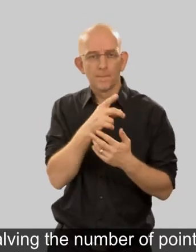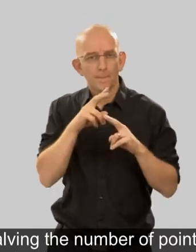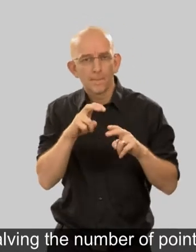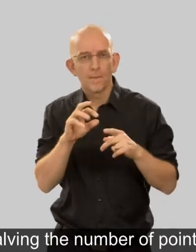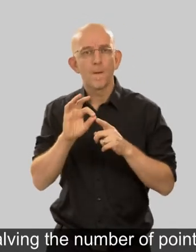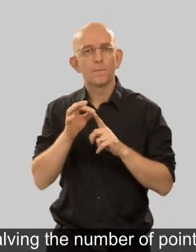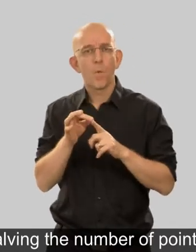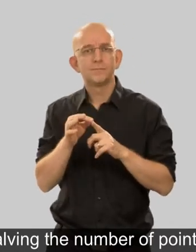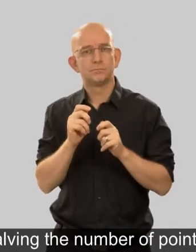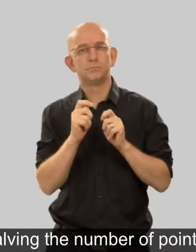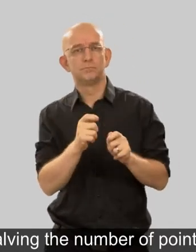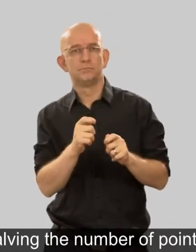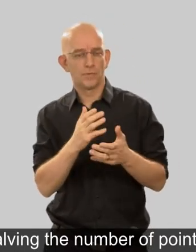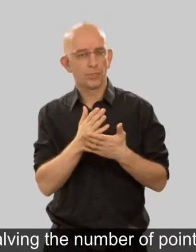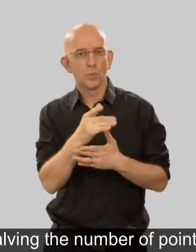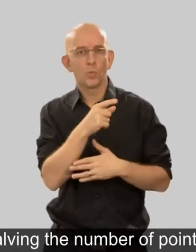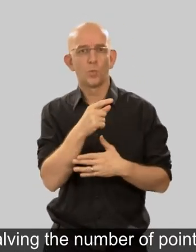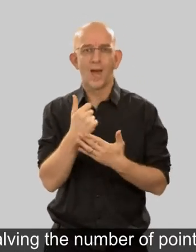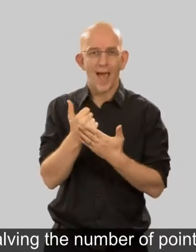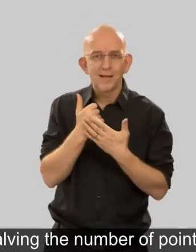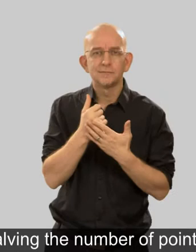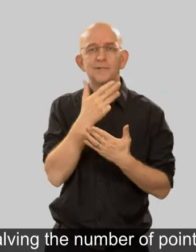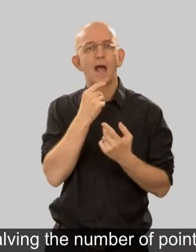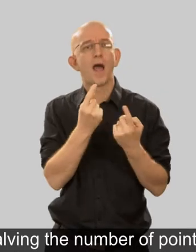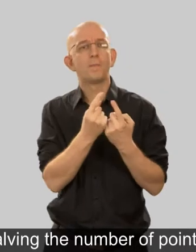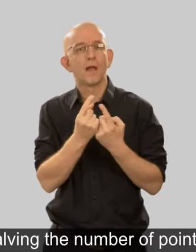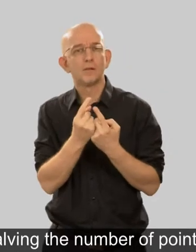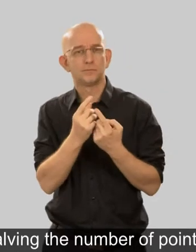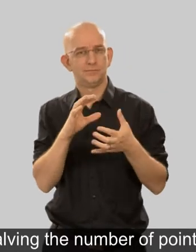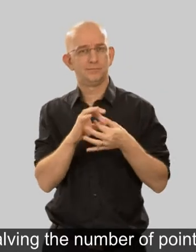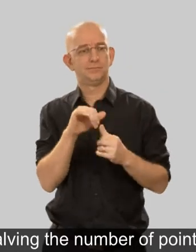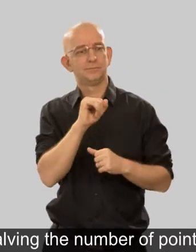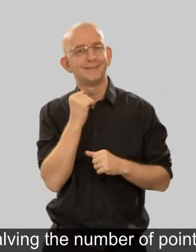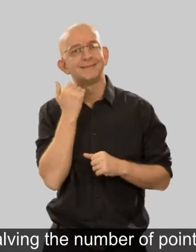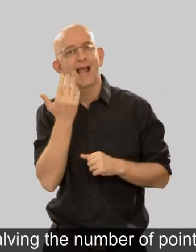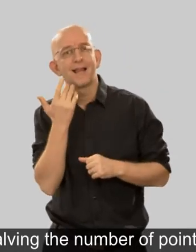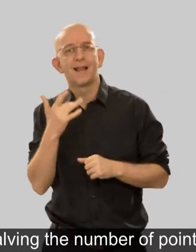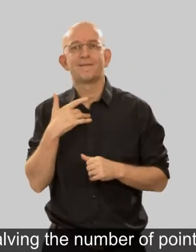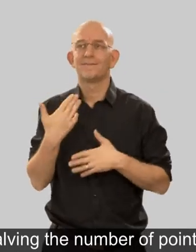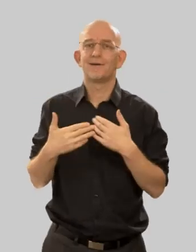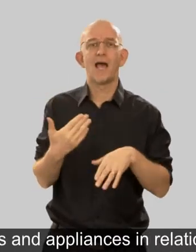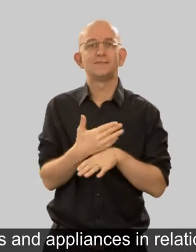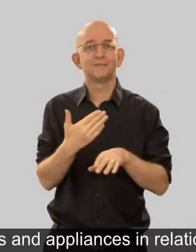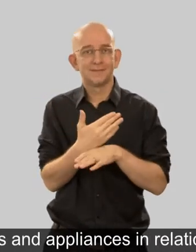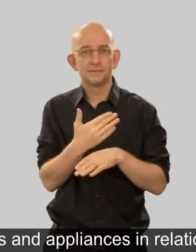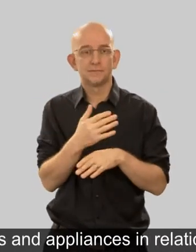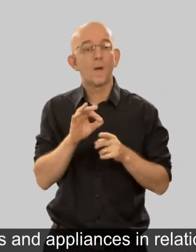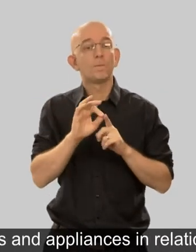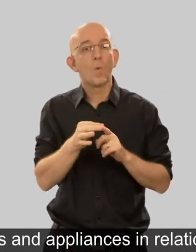Halving the number of points awarded from 2 to 1 for the use of aids and appliances in relation to